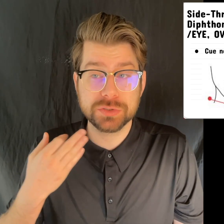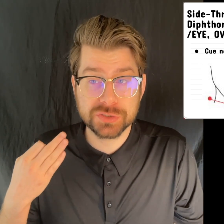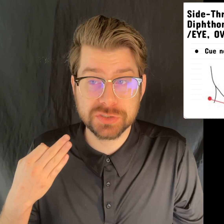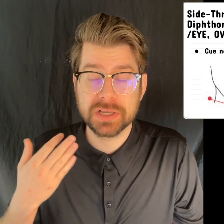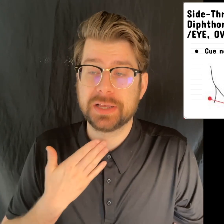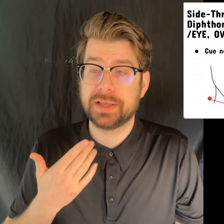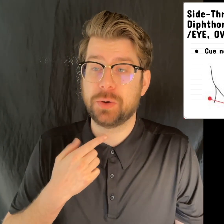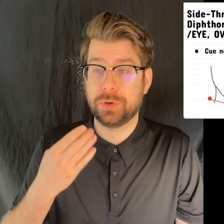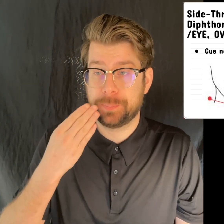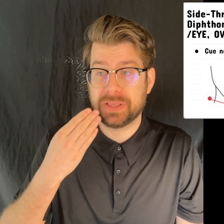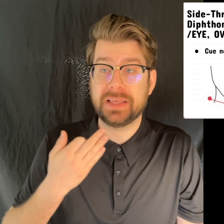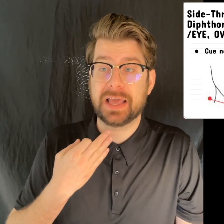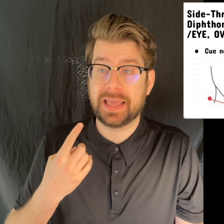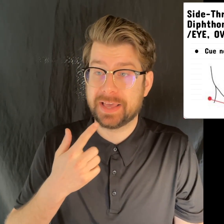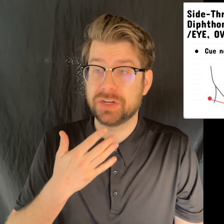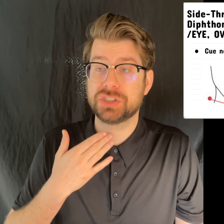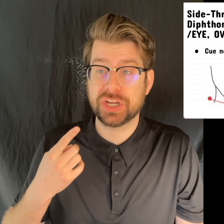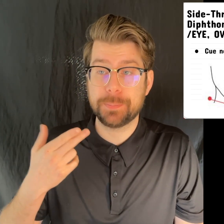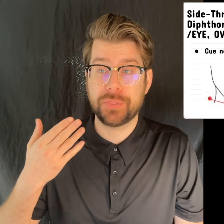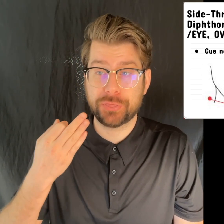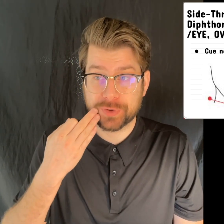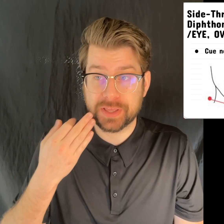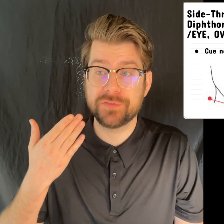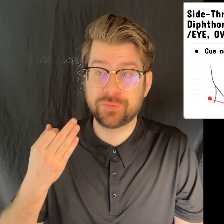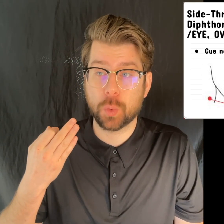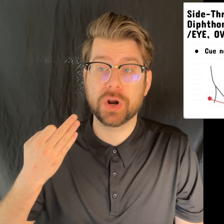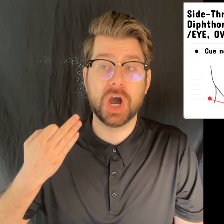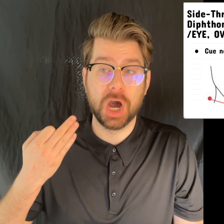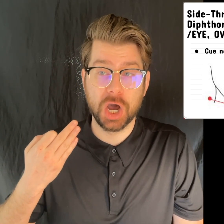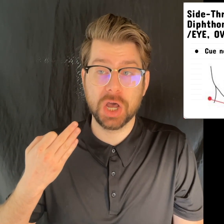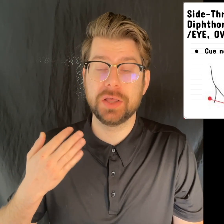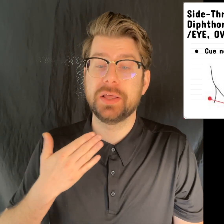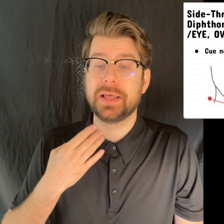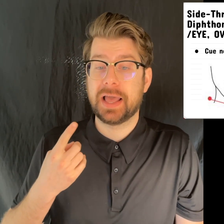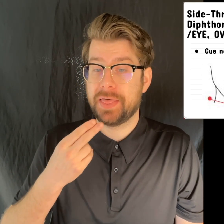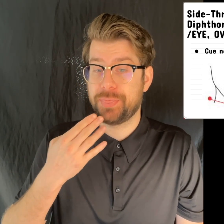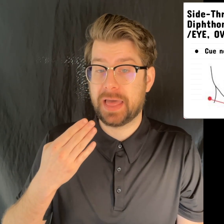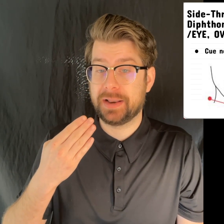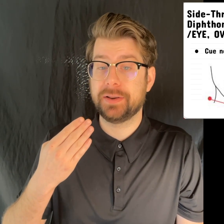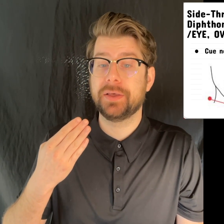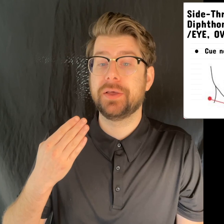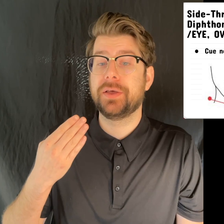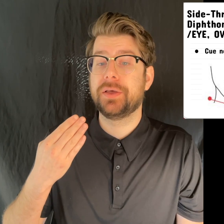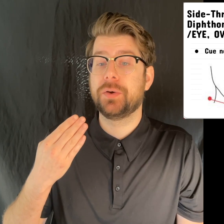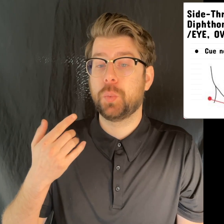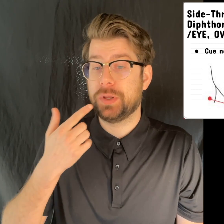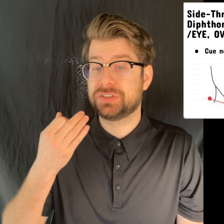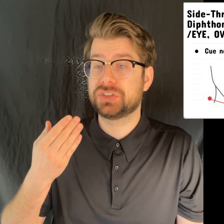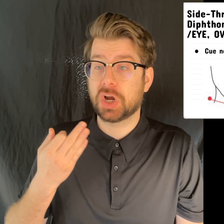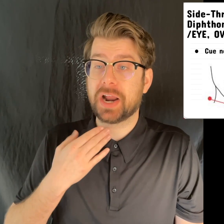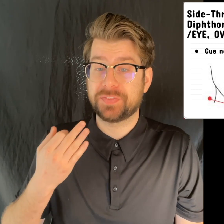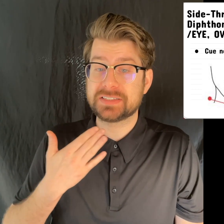house, it would be hand shape 3 for, and then we start at the